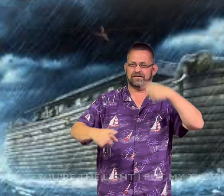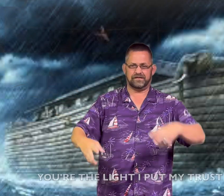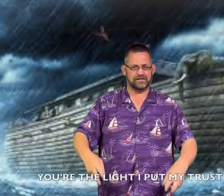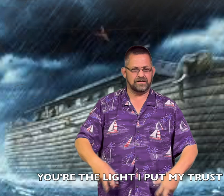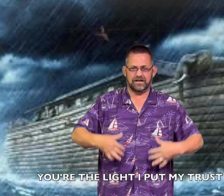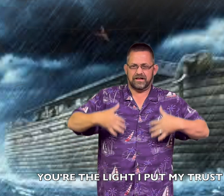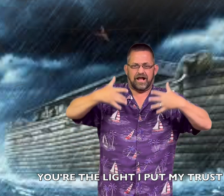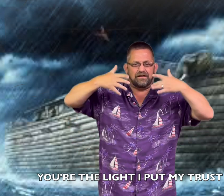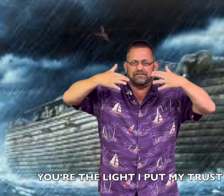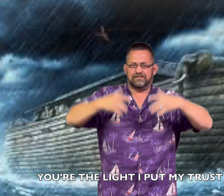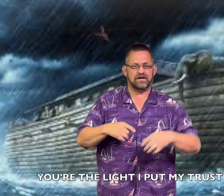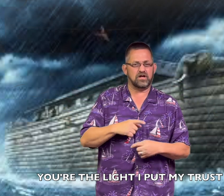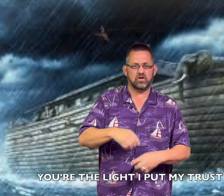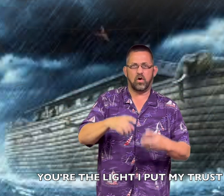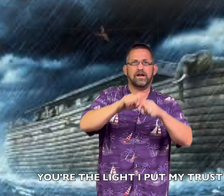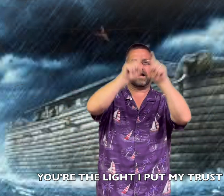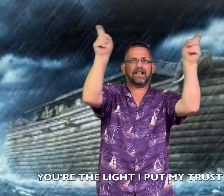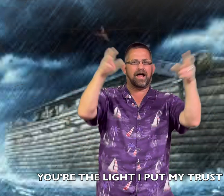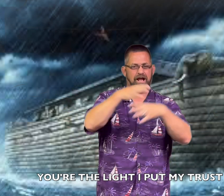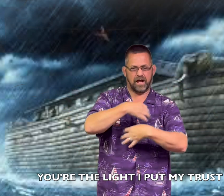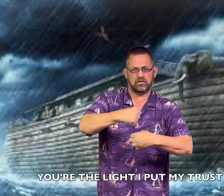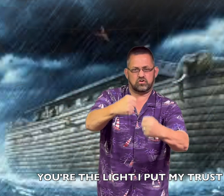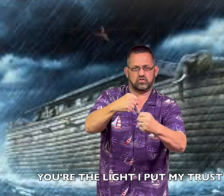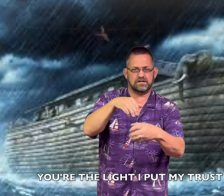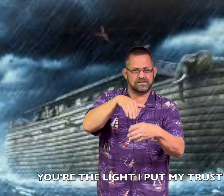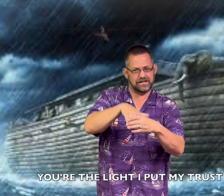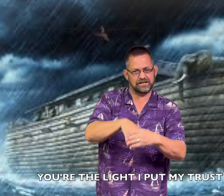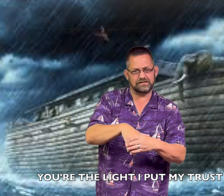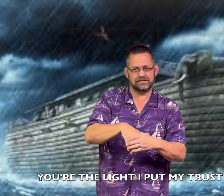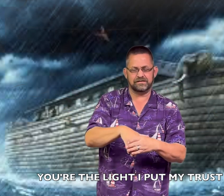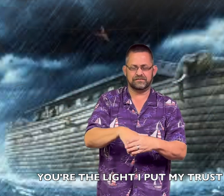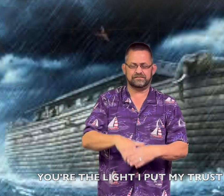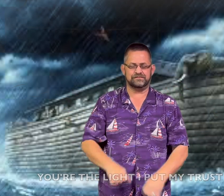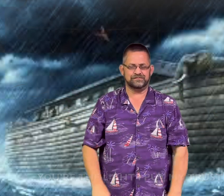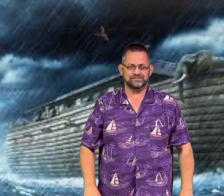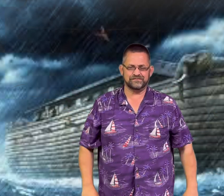You're the light I put my trust in